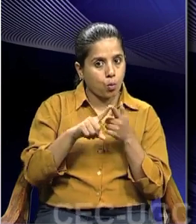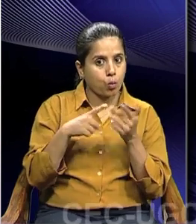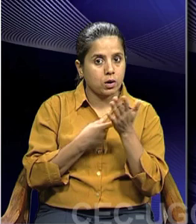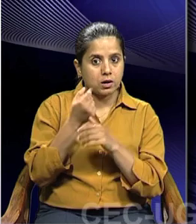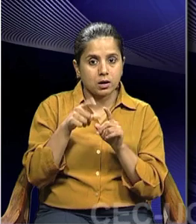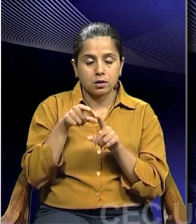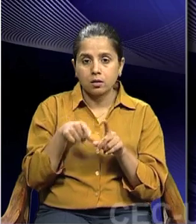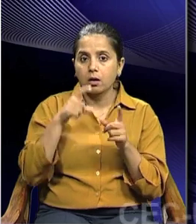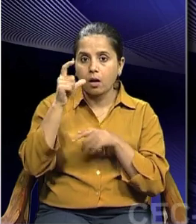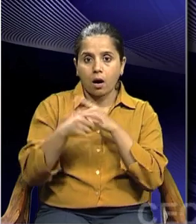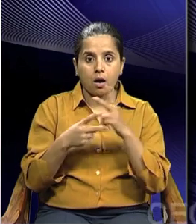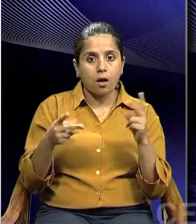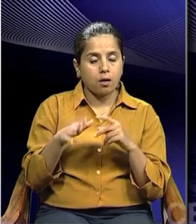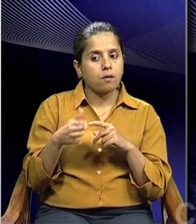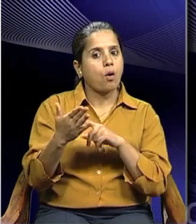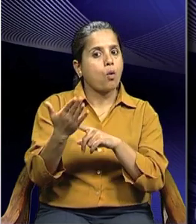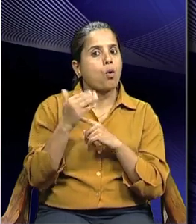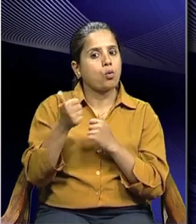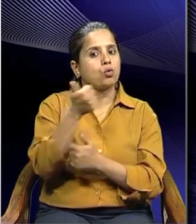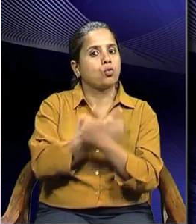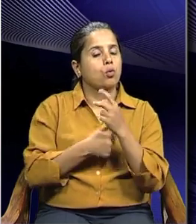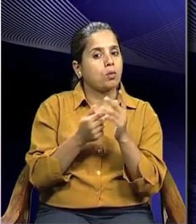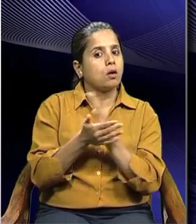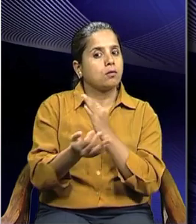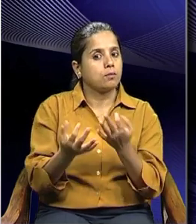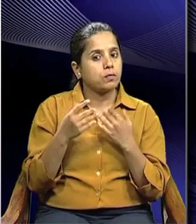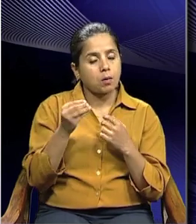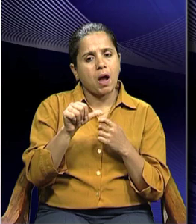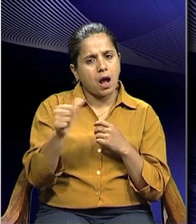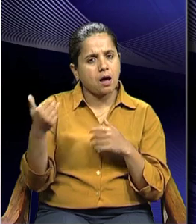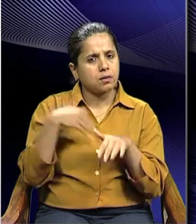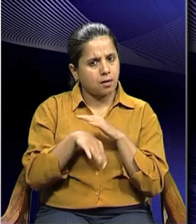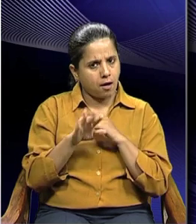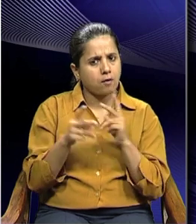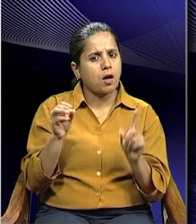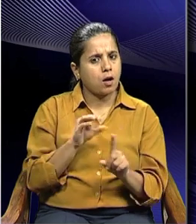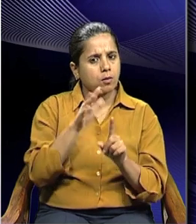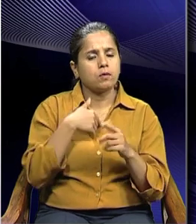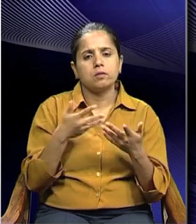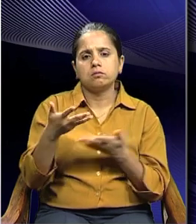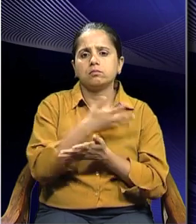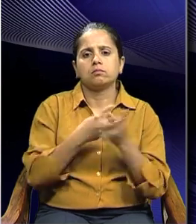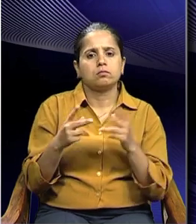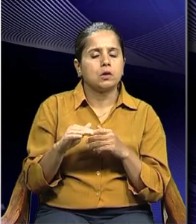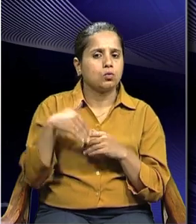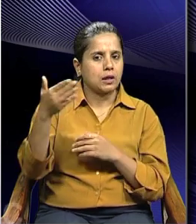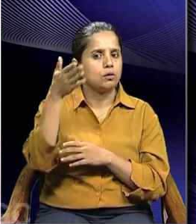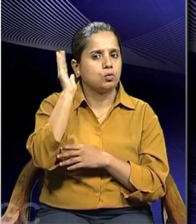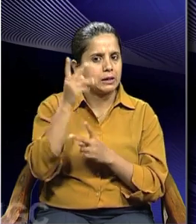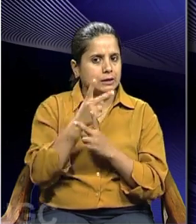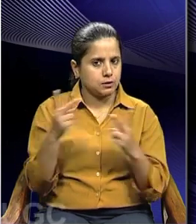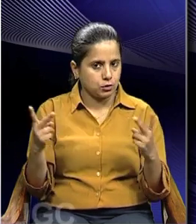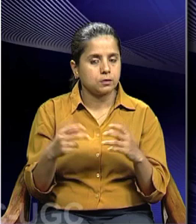industry arising out of its core competencies. There are other components also in this approach which we will discuss in the next lecture of